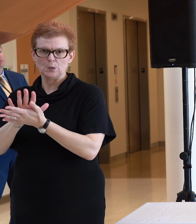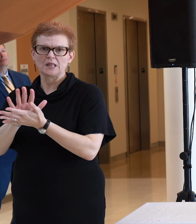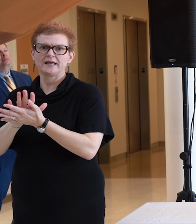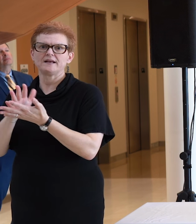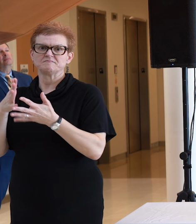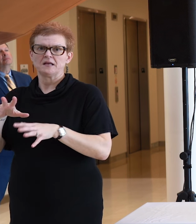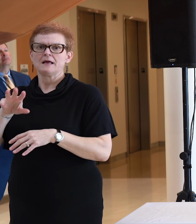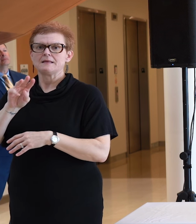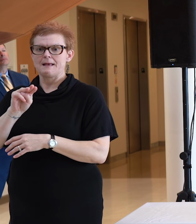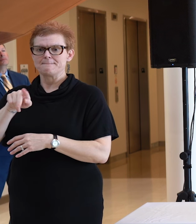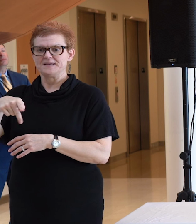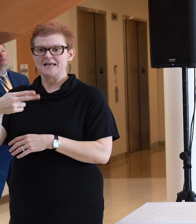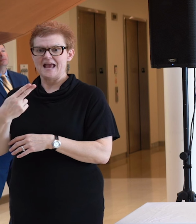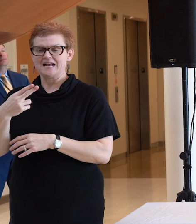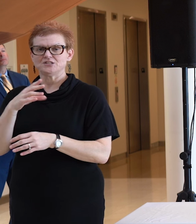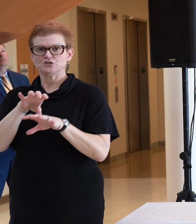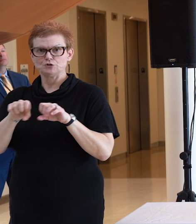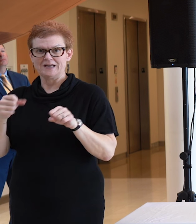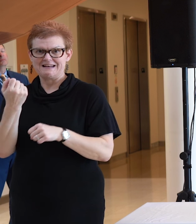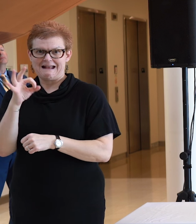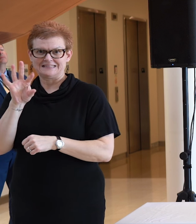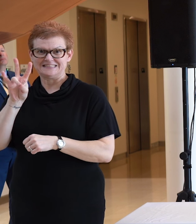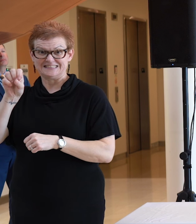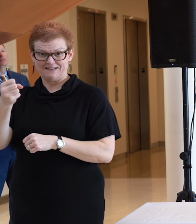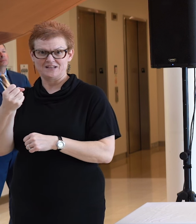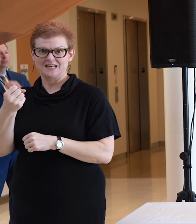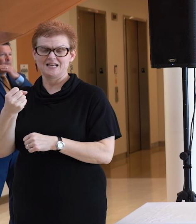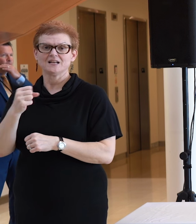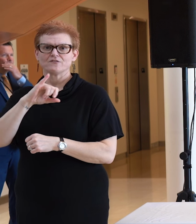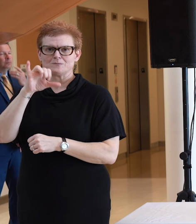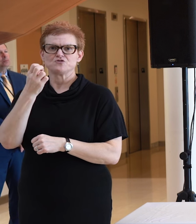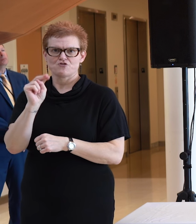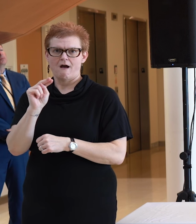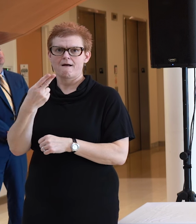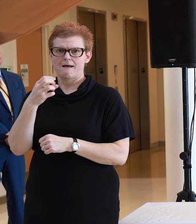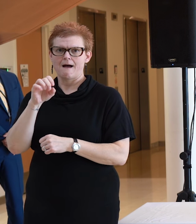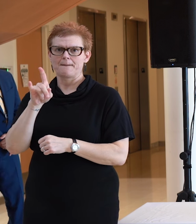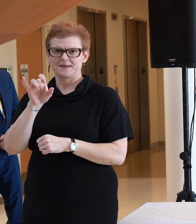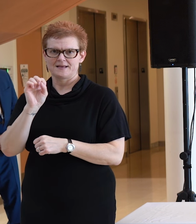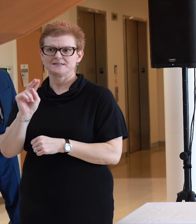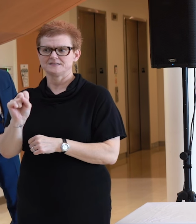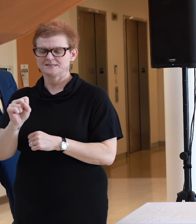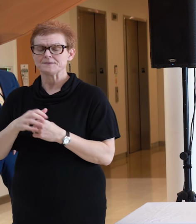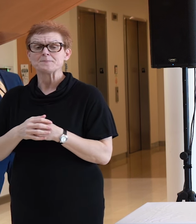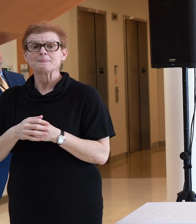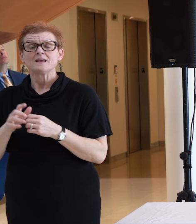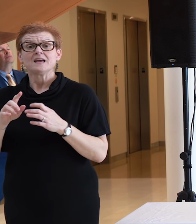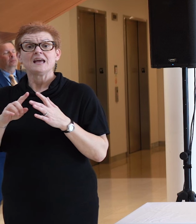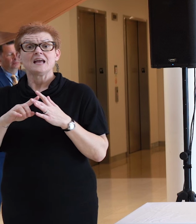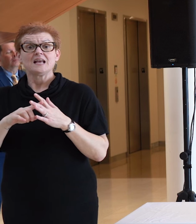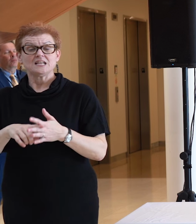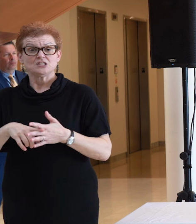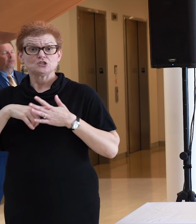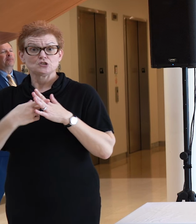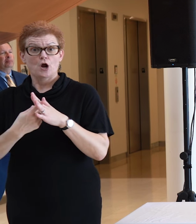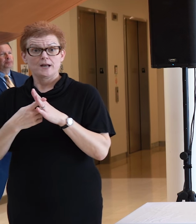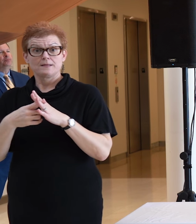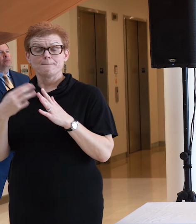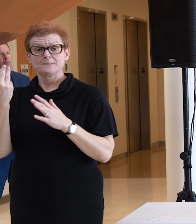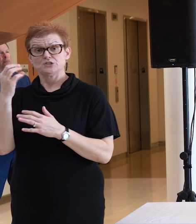MPH degree from Johns Hopkins in 1970. And after this time at DPH, he pushed for the creation of the Missouri Department of